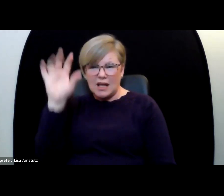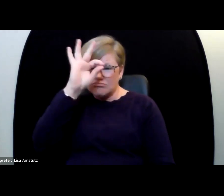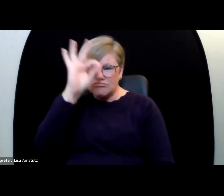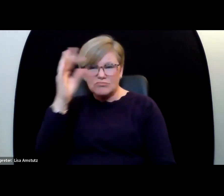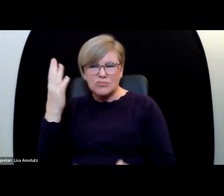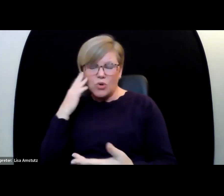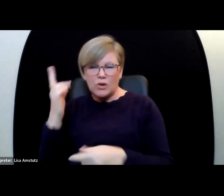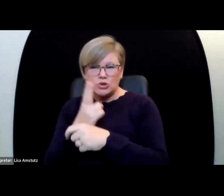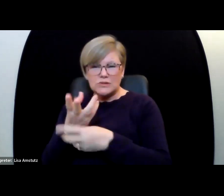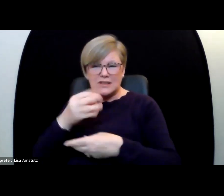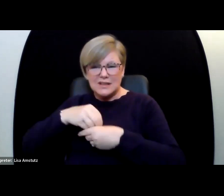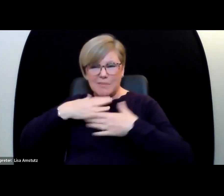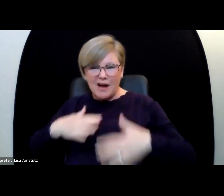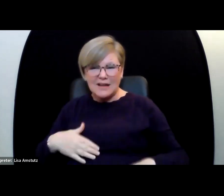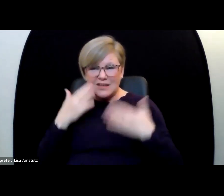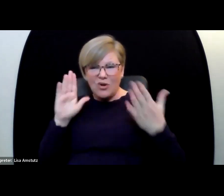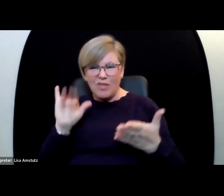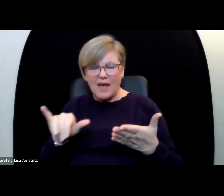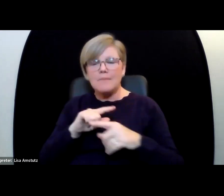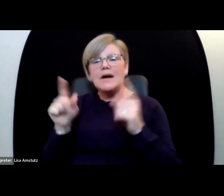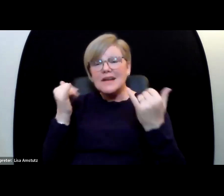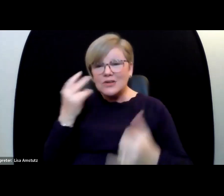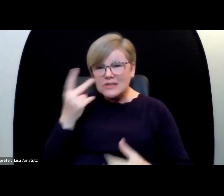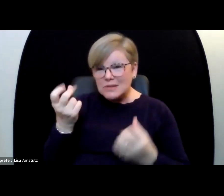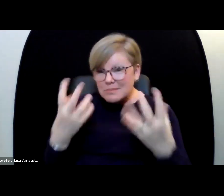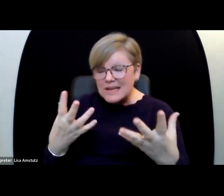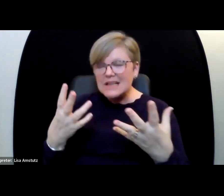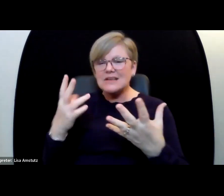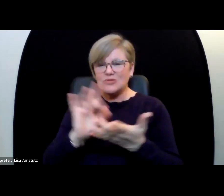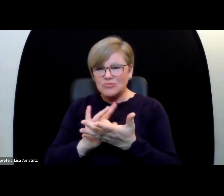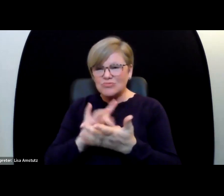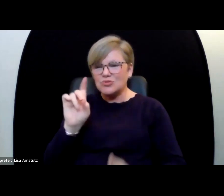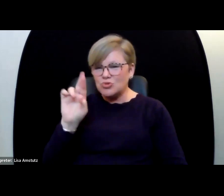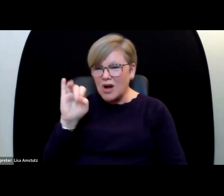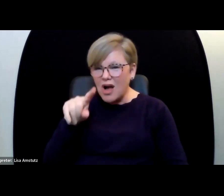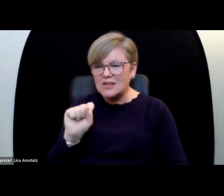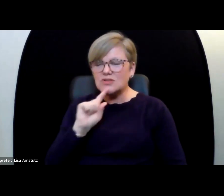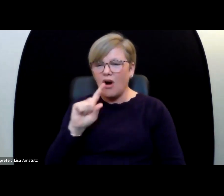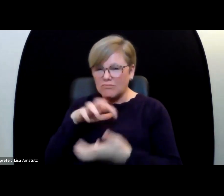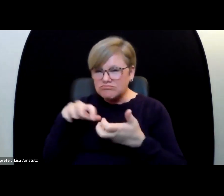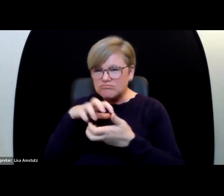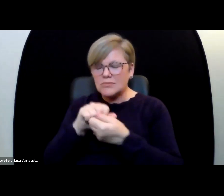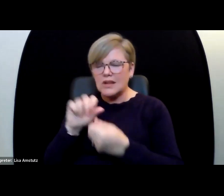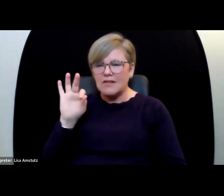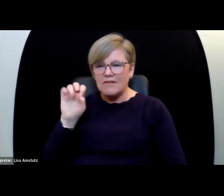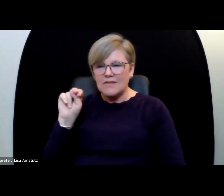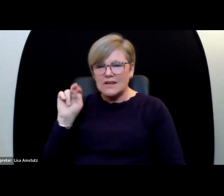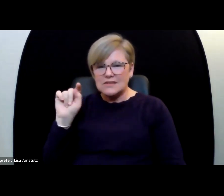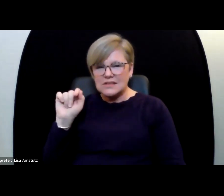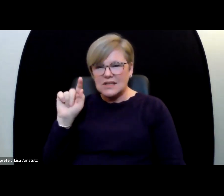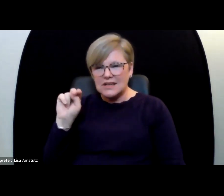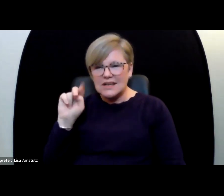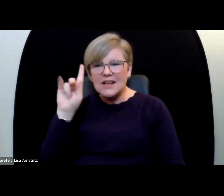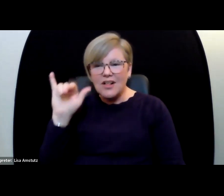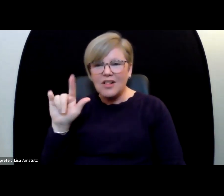of times you're seeing that now as things are cut with. Also, I know meth is a huge issue. And one of the things that happens a lot now is people